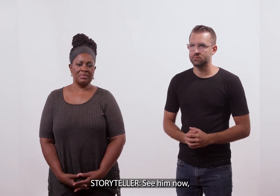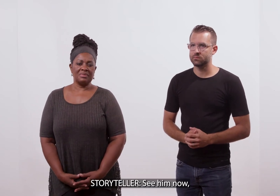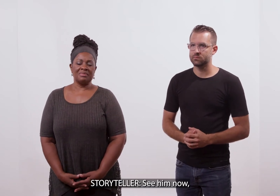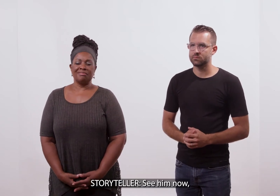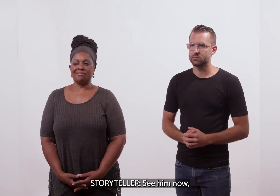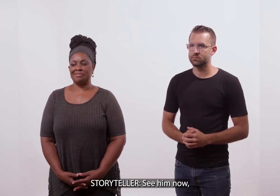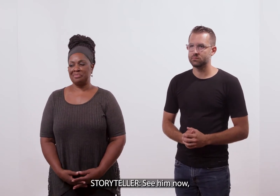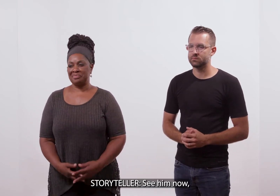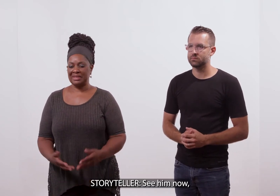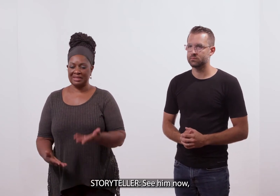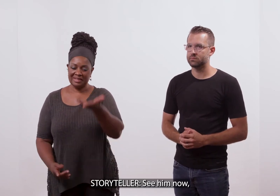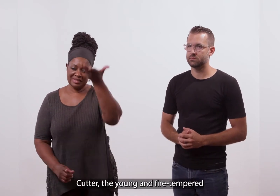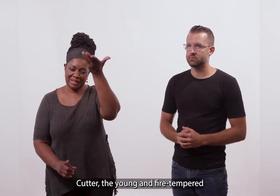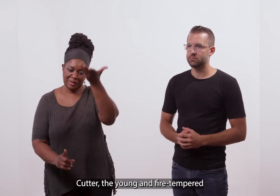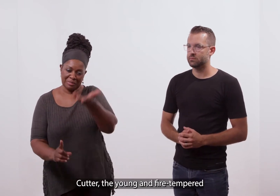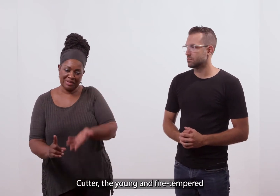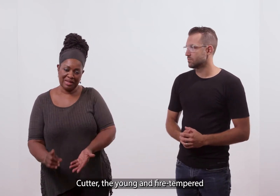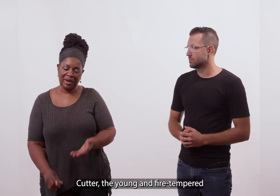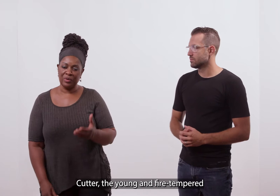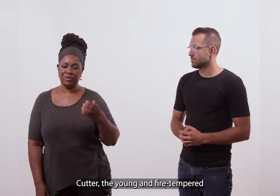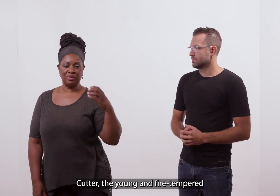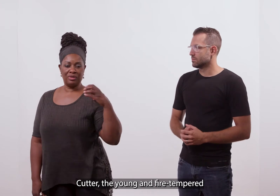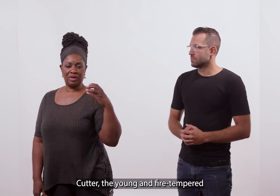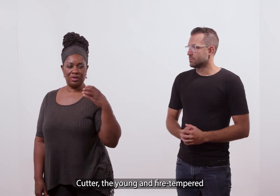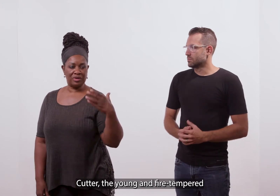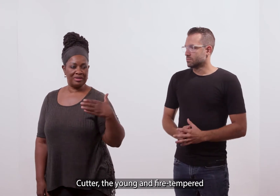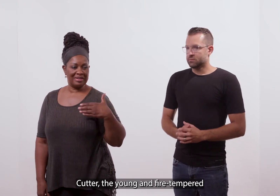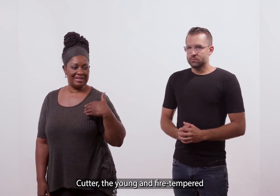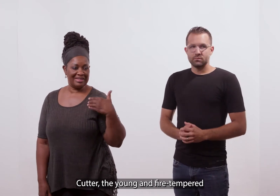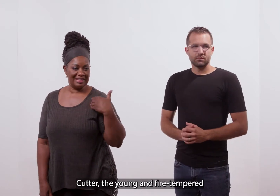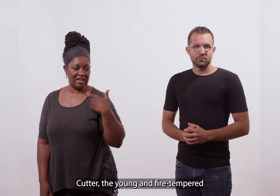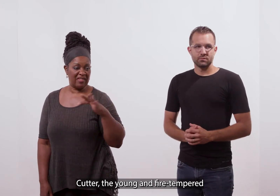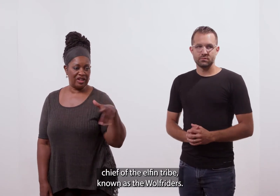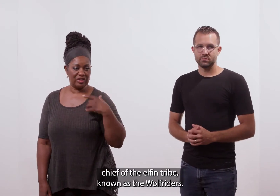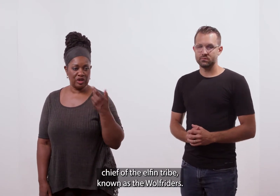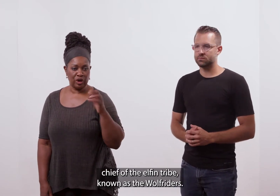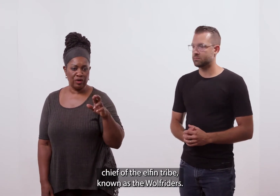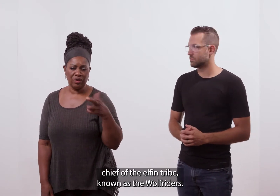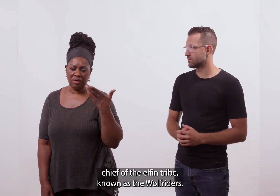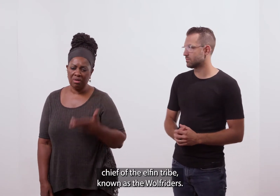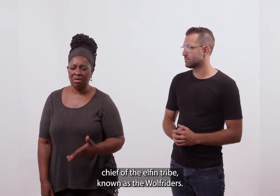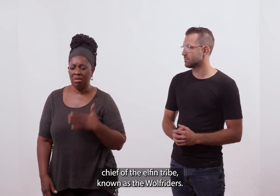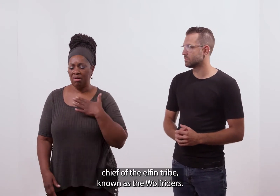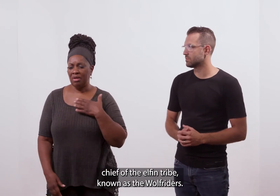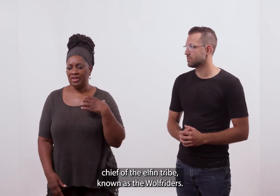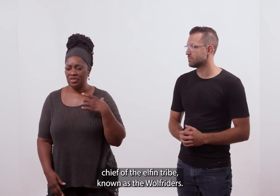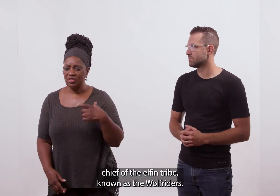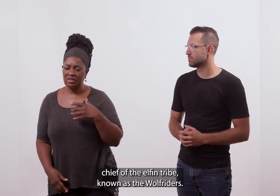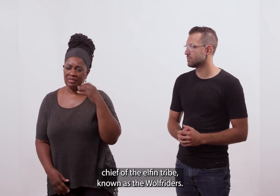See him now, Cutter, the young and fire-tempered chief of the elfin